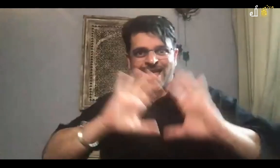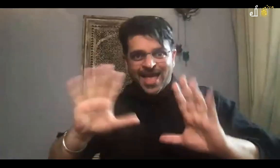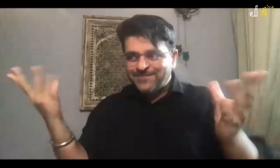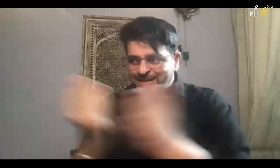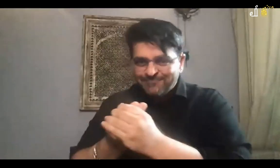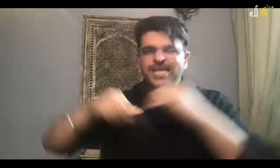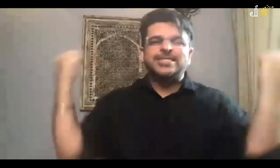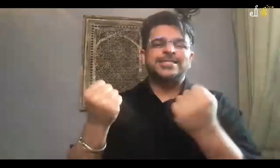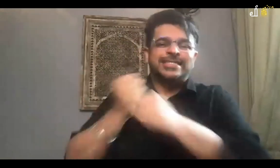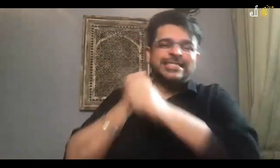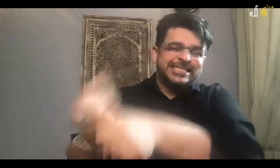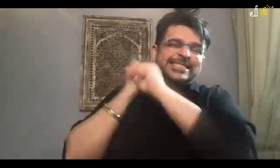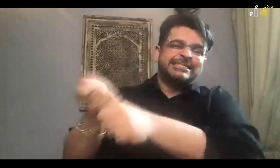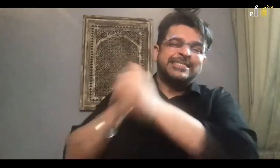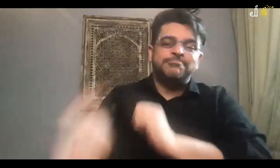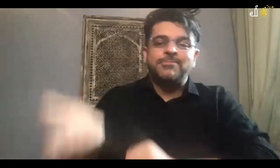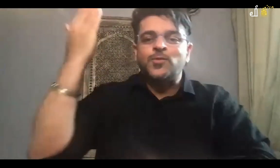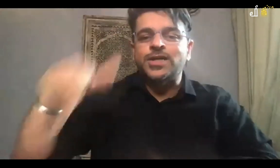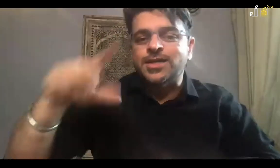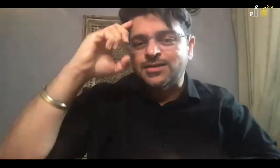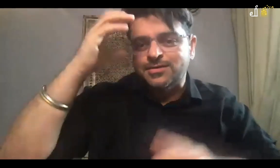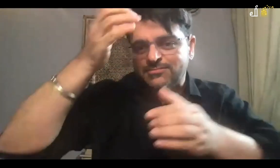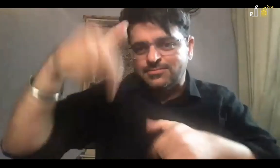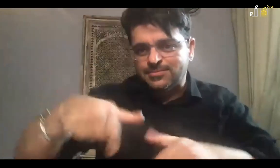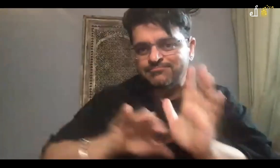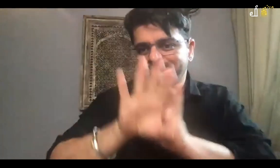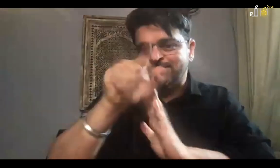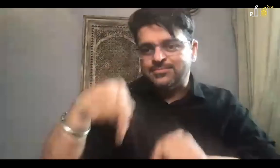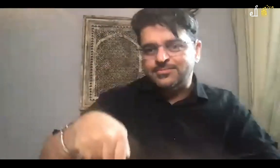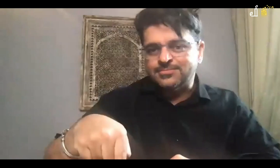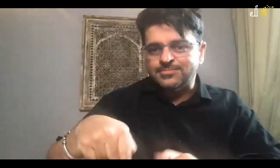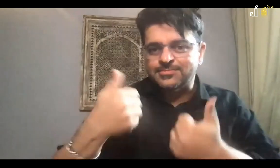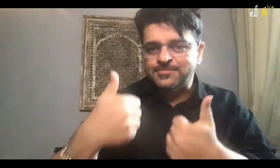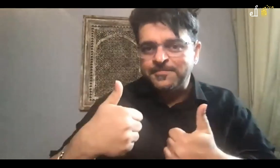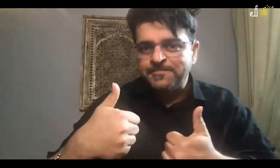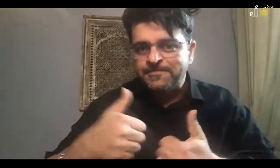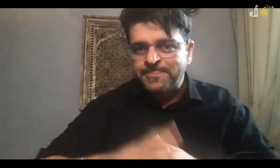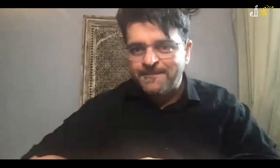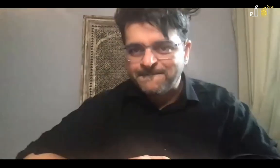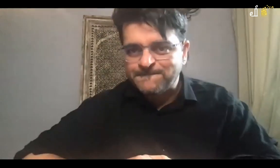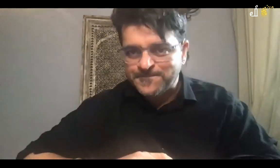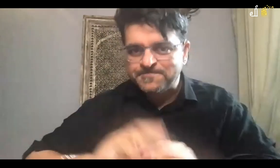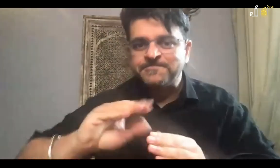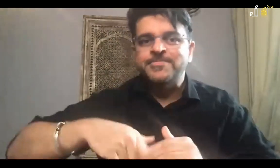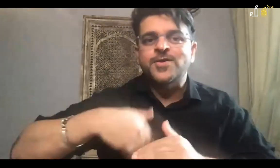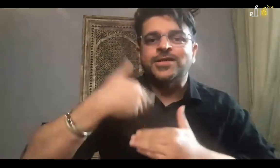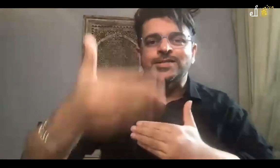together, and with the heart and the head hustling together, we can break this wall. That's the concept of Euro Million.